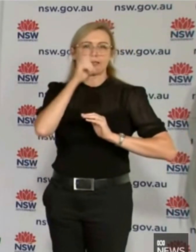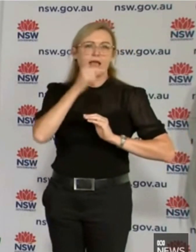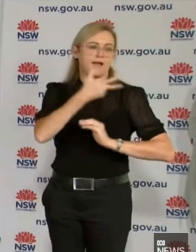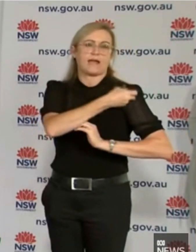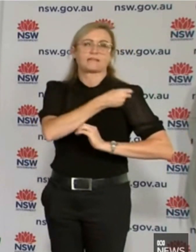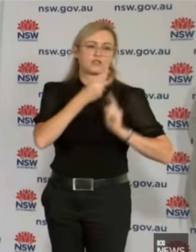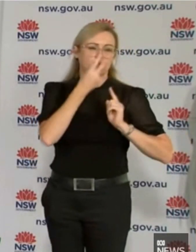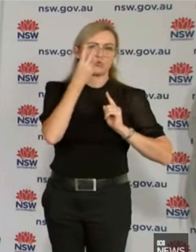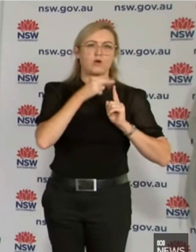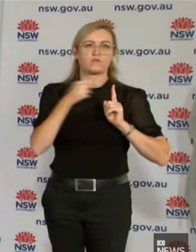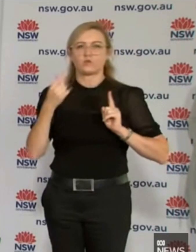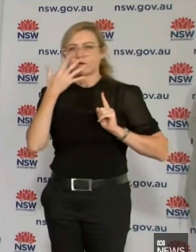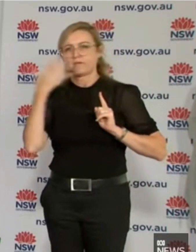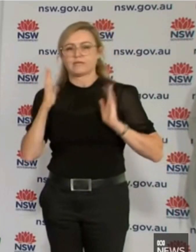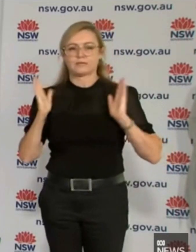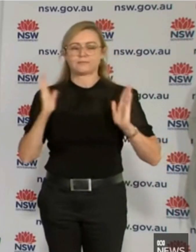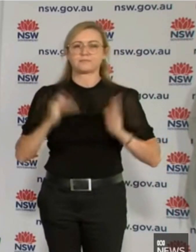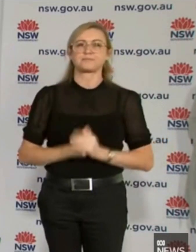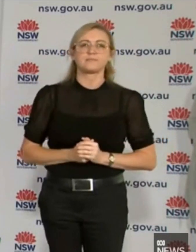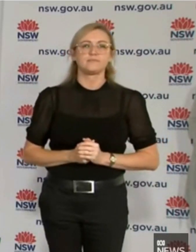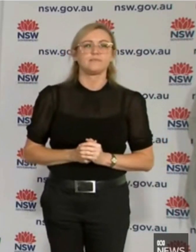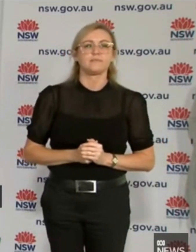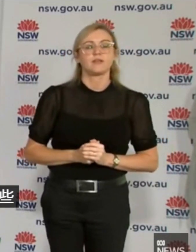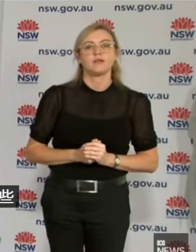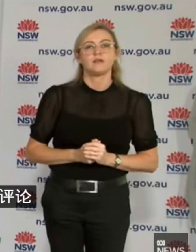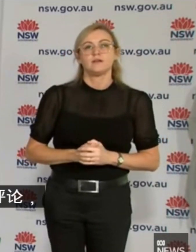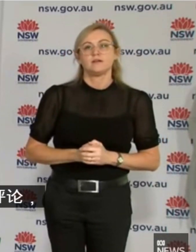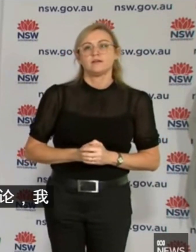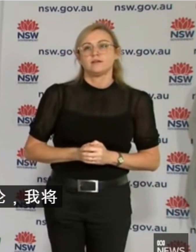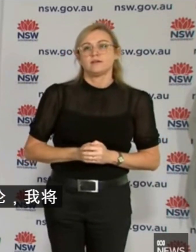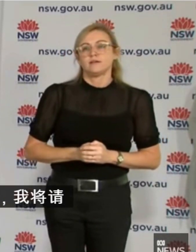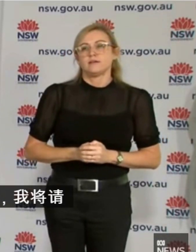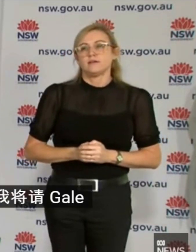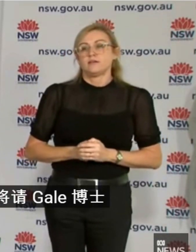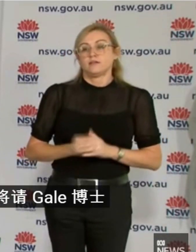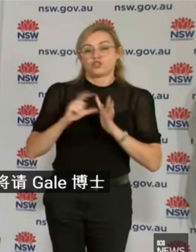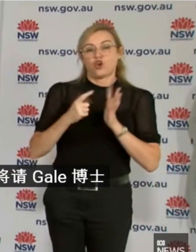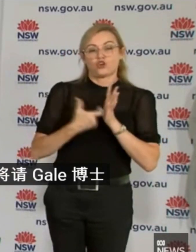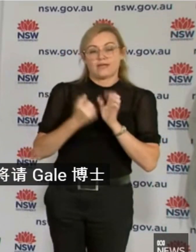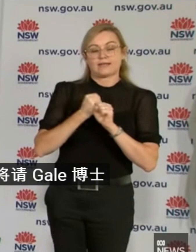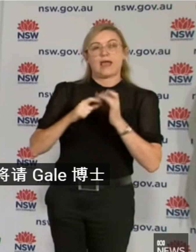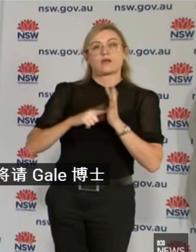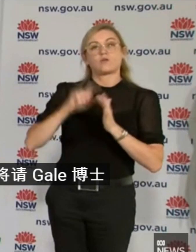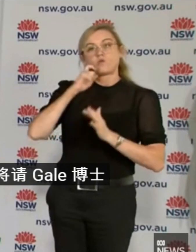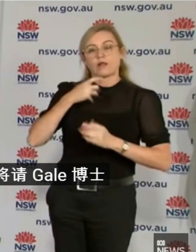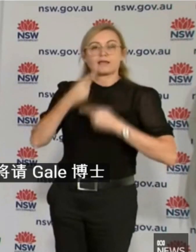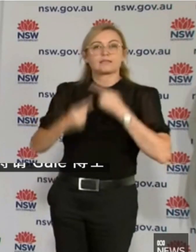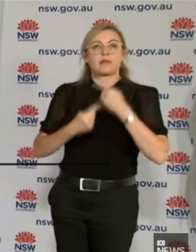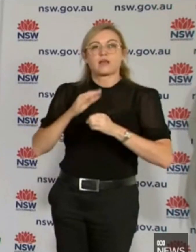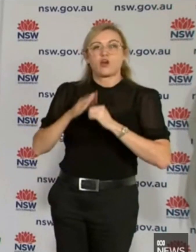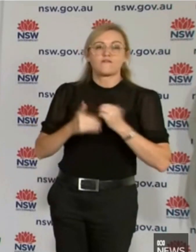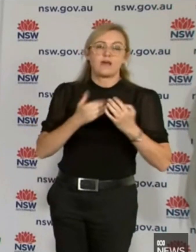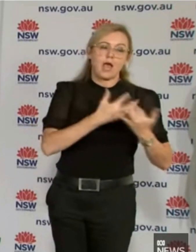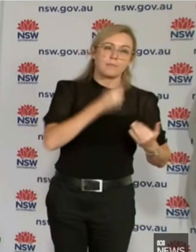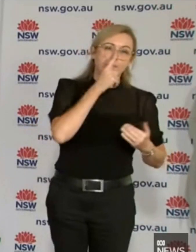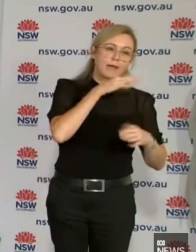In regard to the current health impacts, I'll ask Dr. Gale to give the details of how many people in hospital